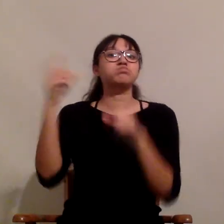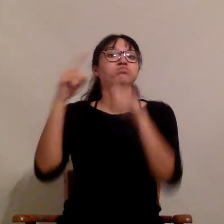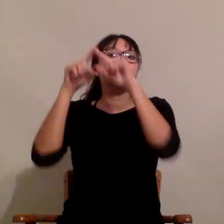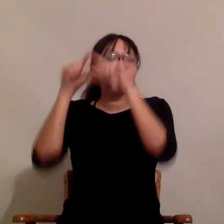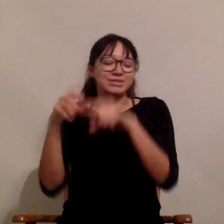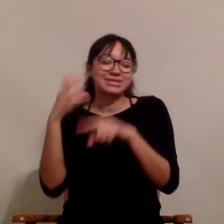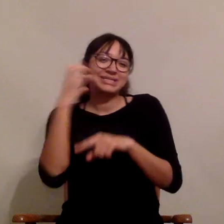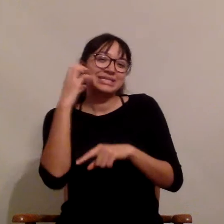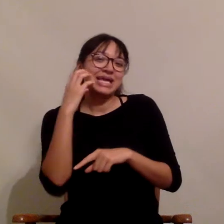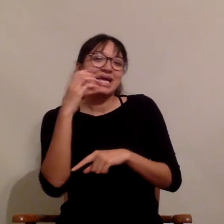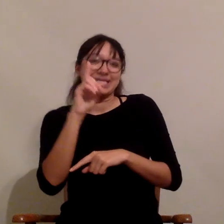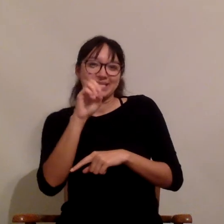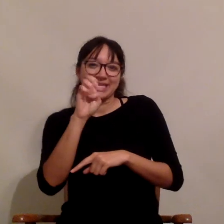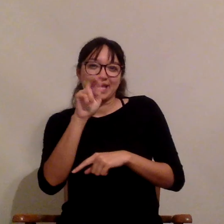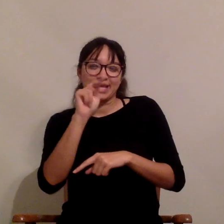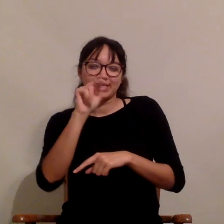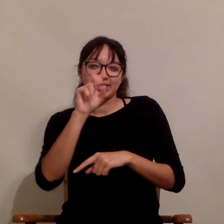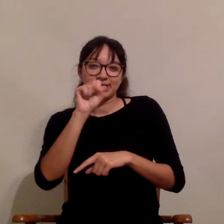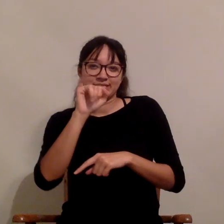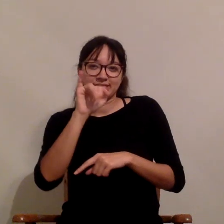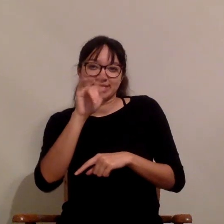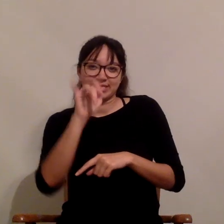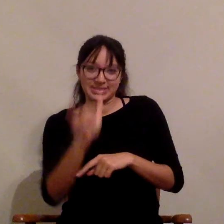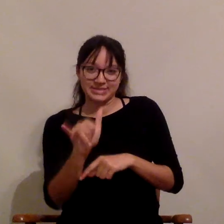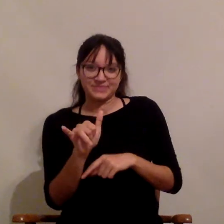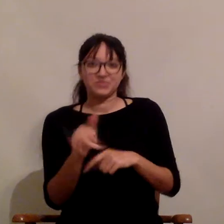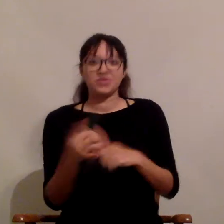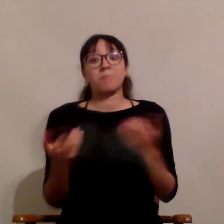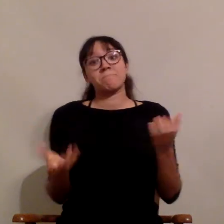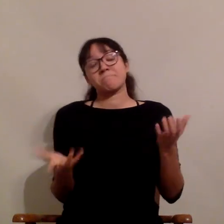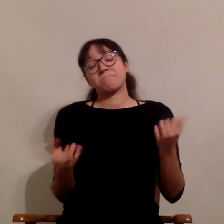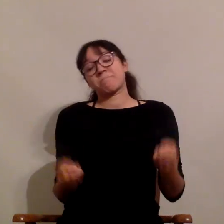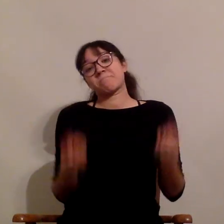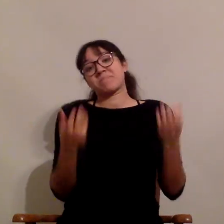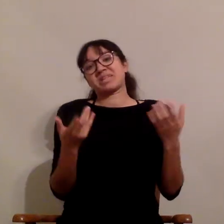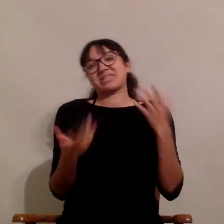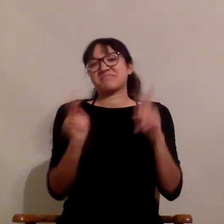have heard this because most of social media knows it as the Hassani effect.